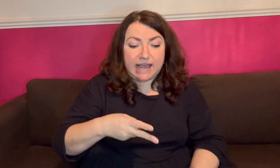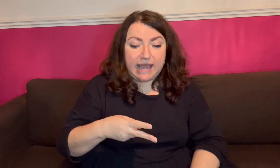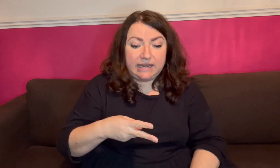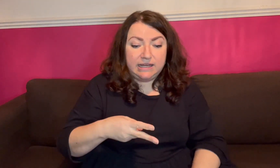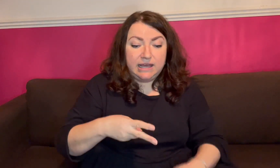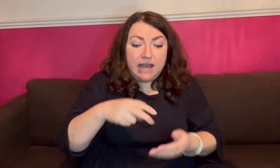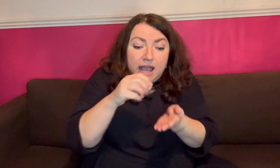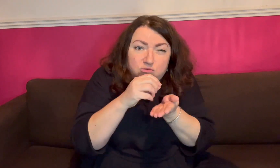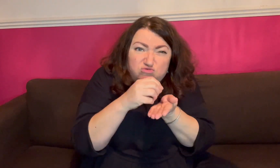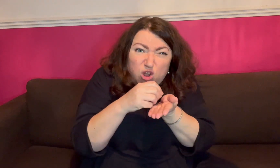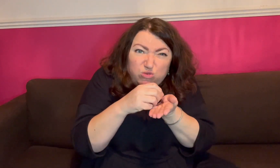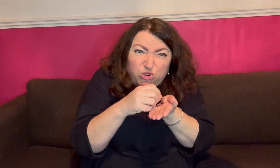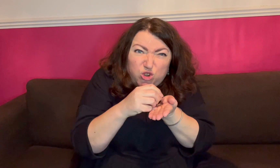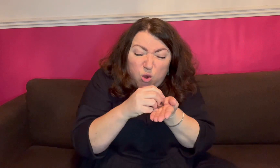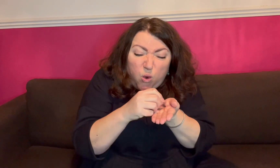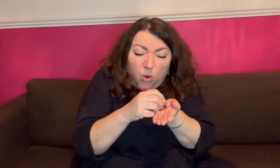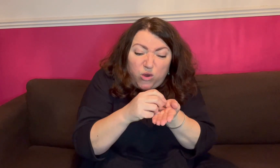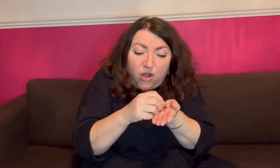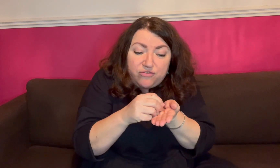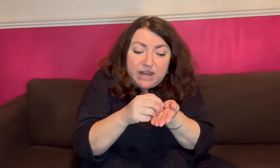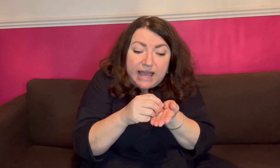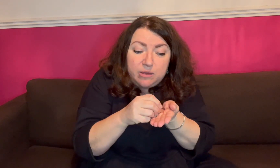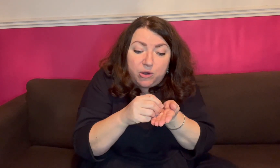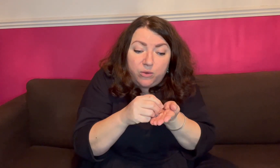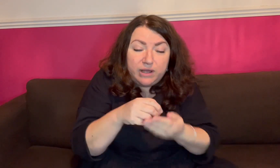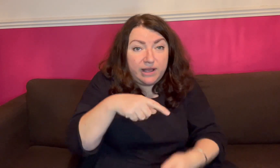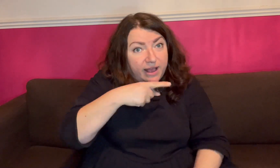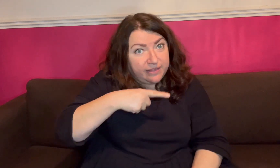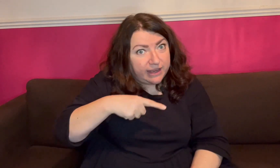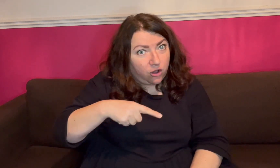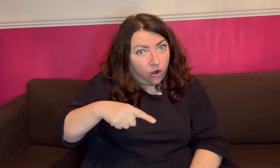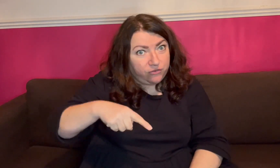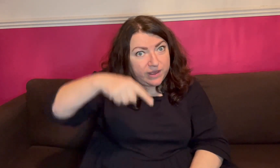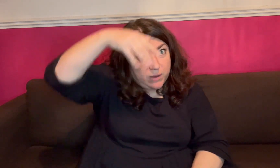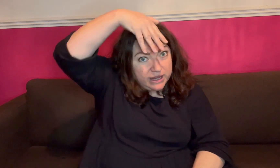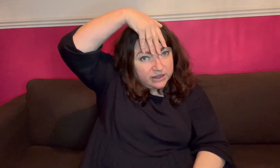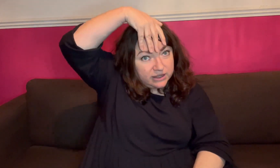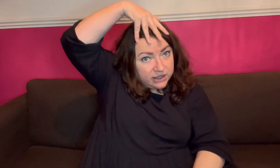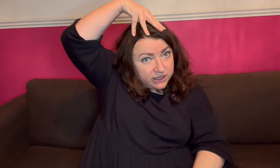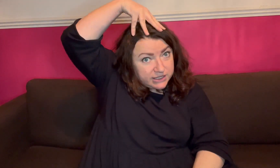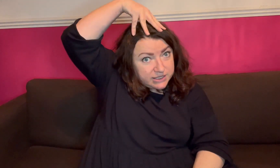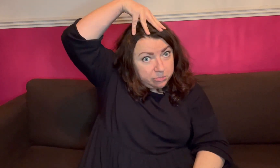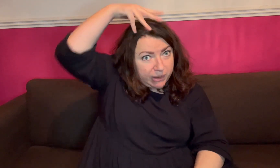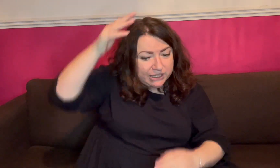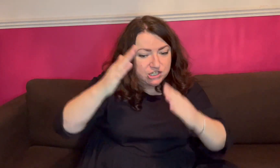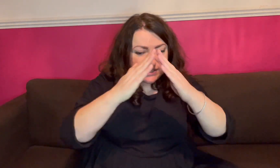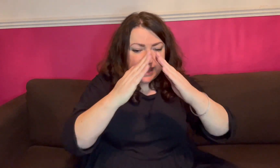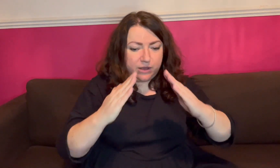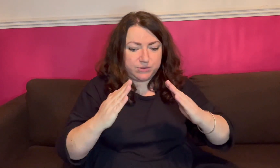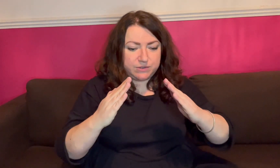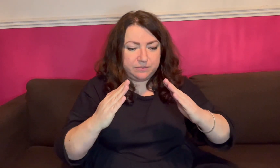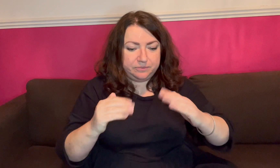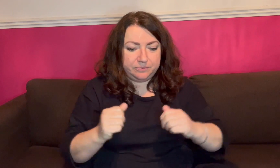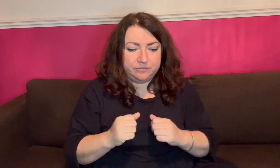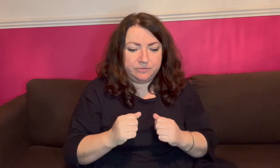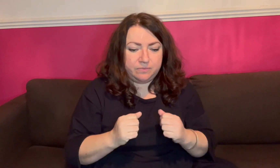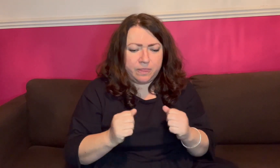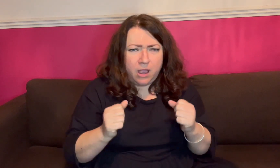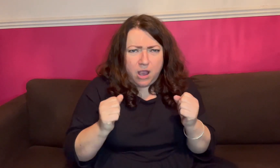again and wrote on a corner of the label. Then off he went to Badger's house.